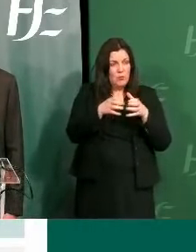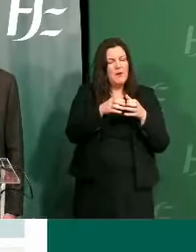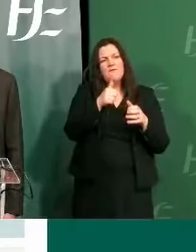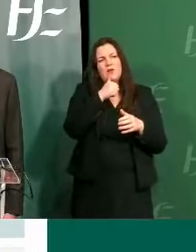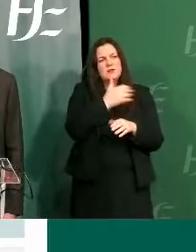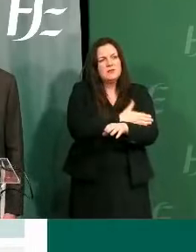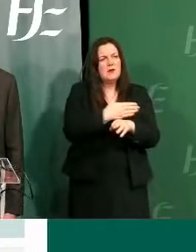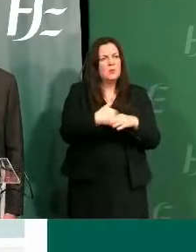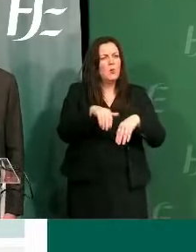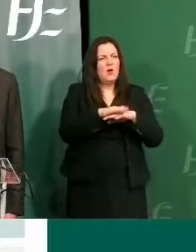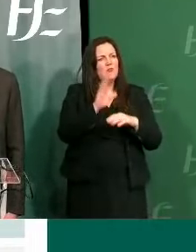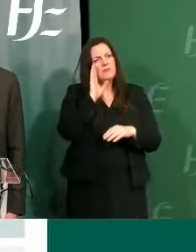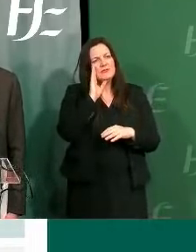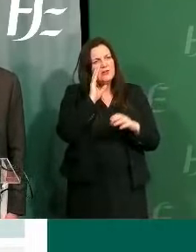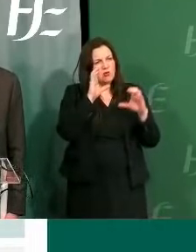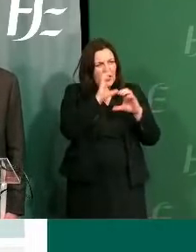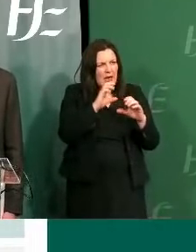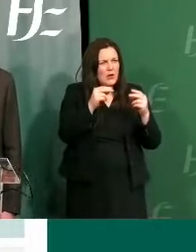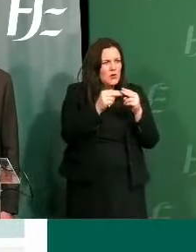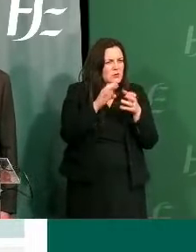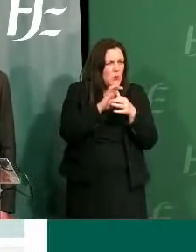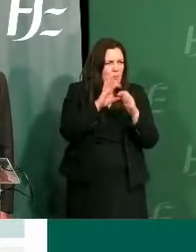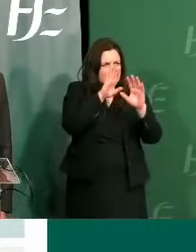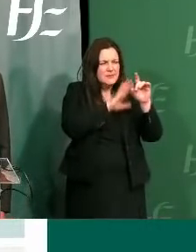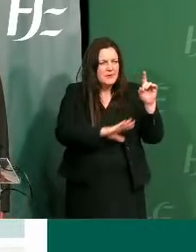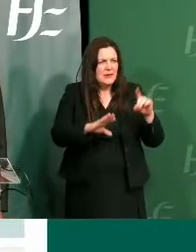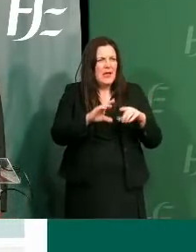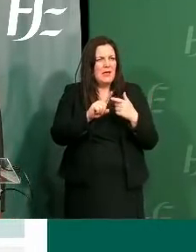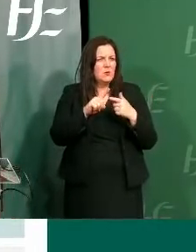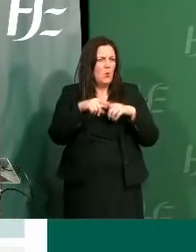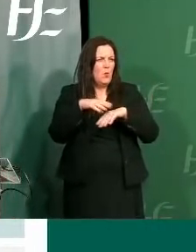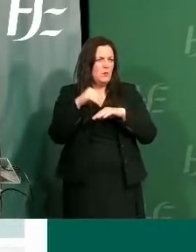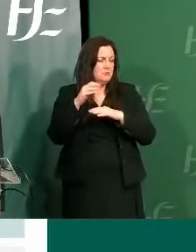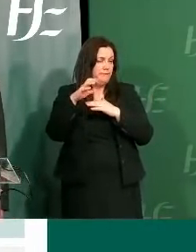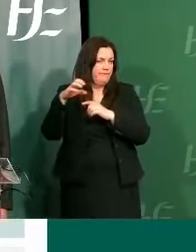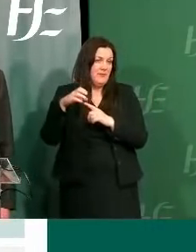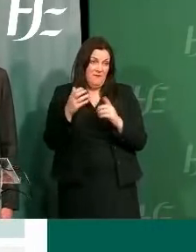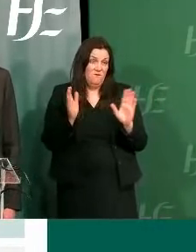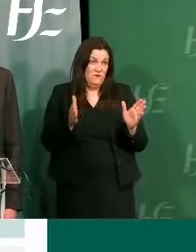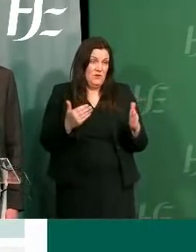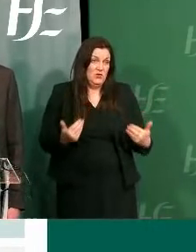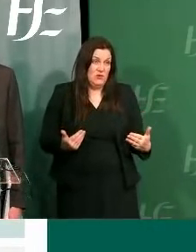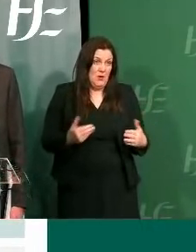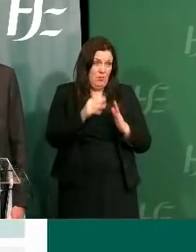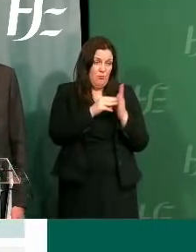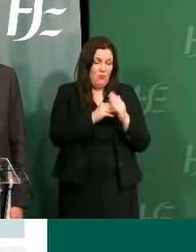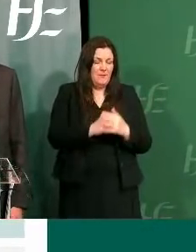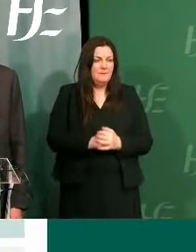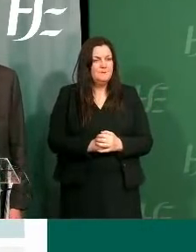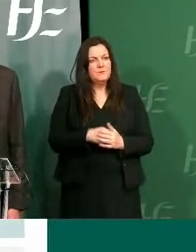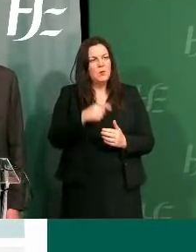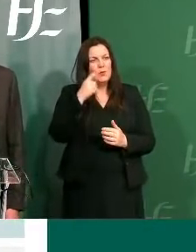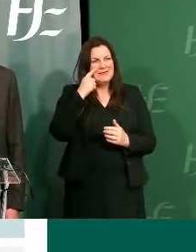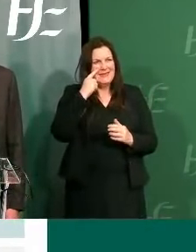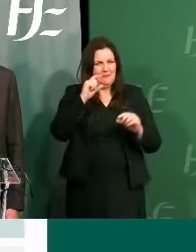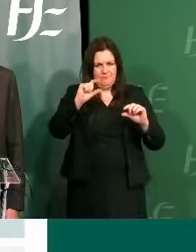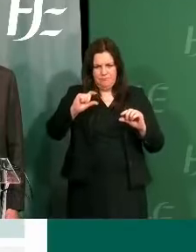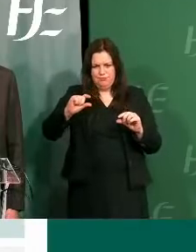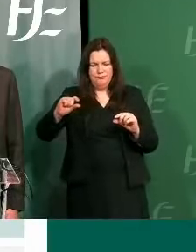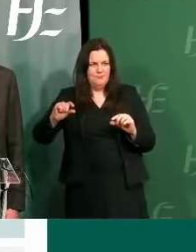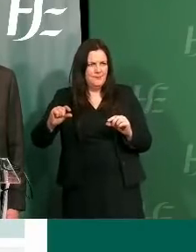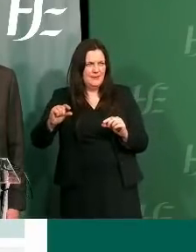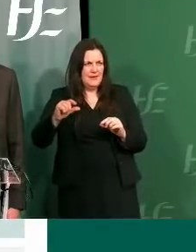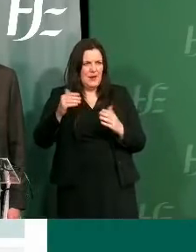residential care settings and those over 80s, both settings of which are now substantially complete. And we see that left shift where